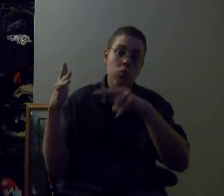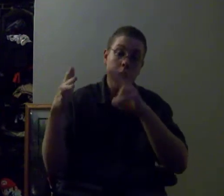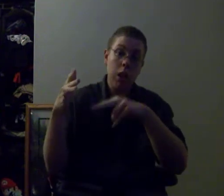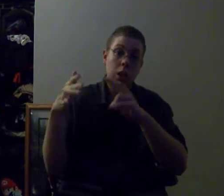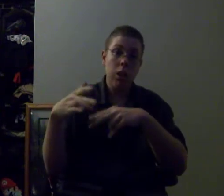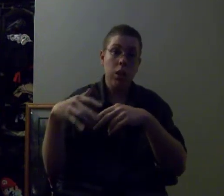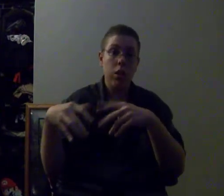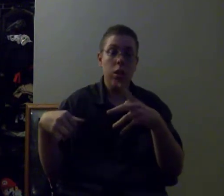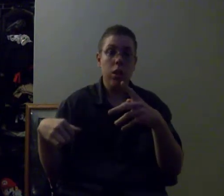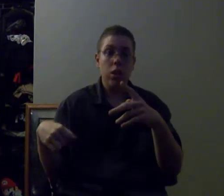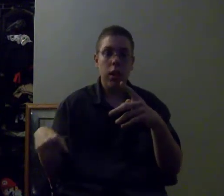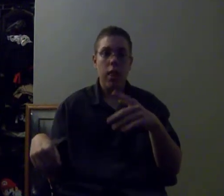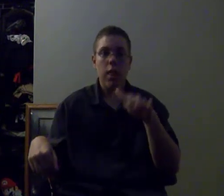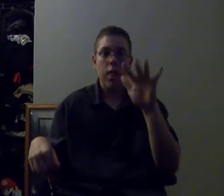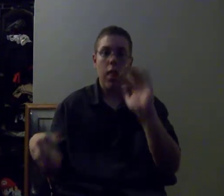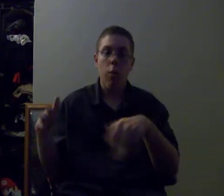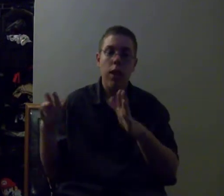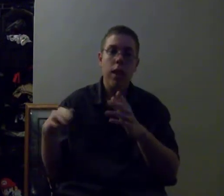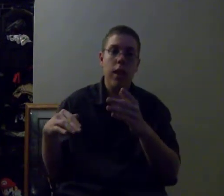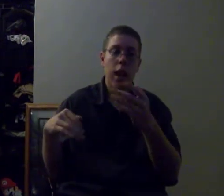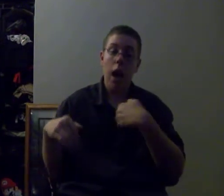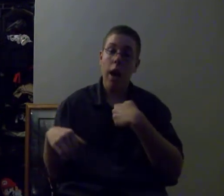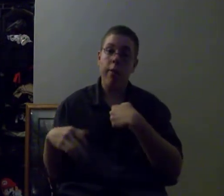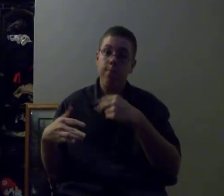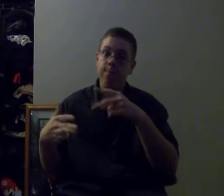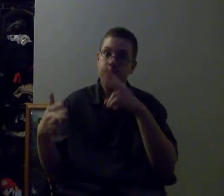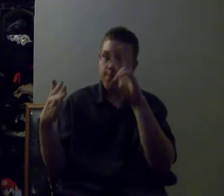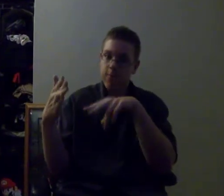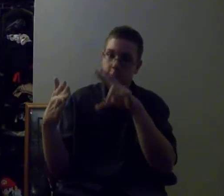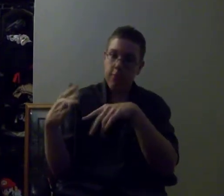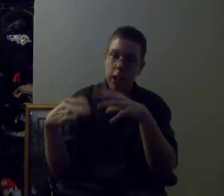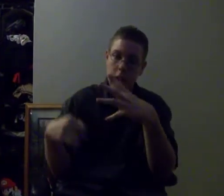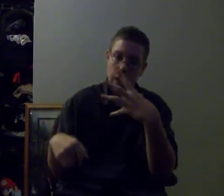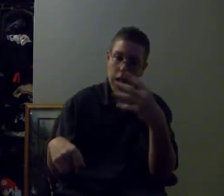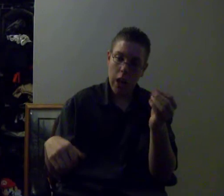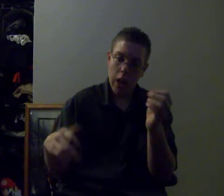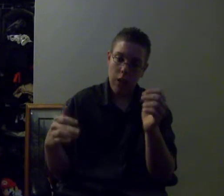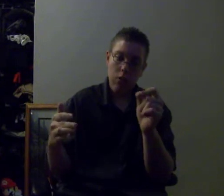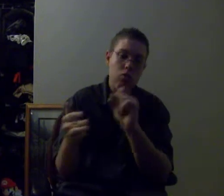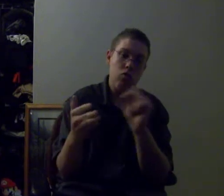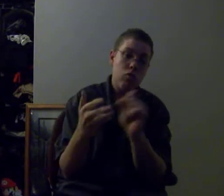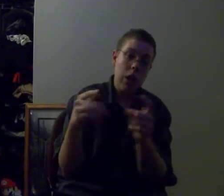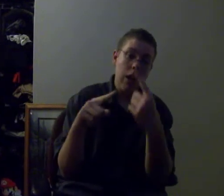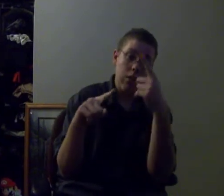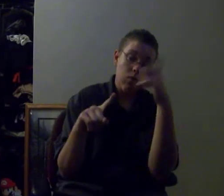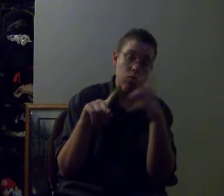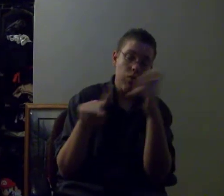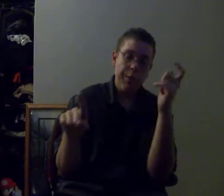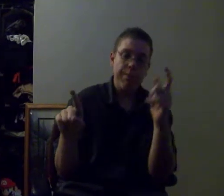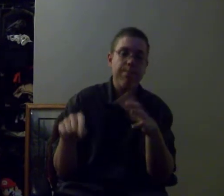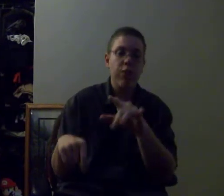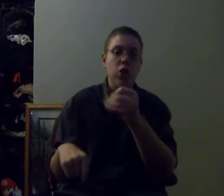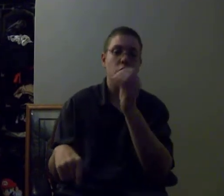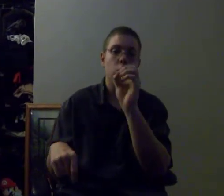then writing from a journal or periodical or some such source. And then they assemble